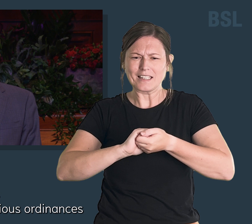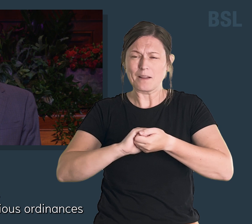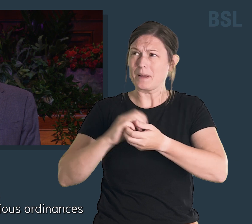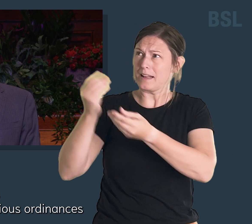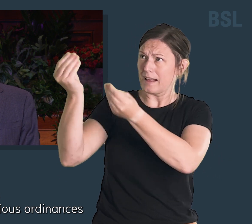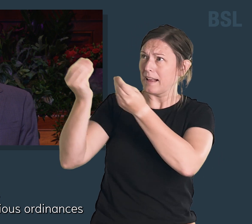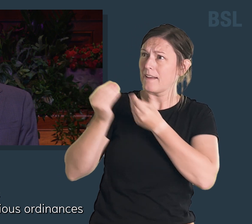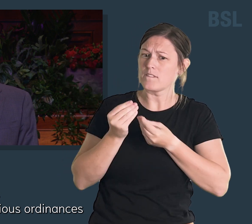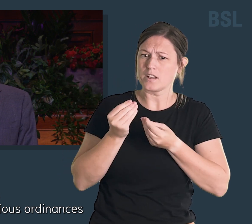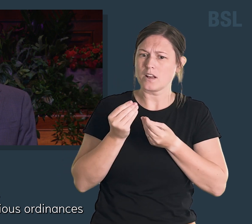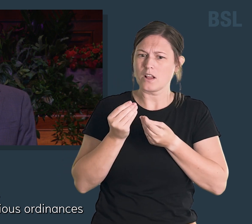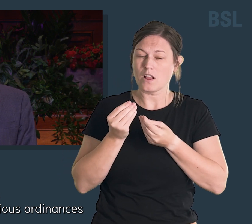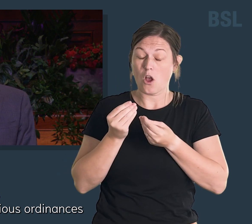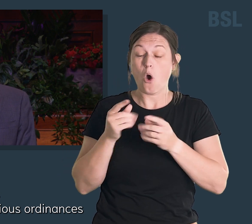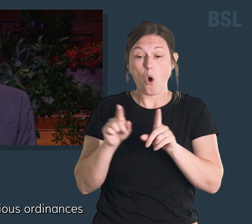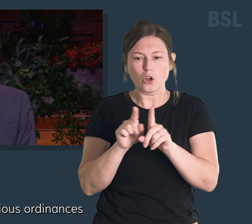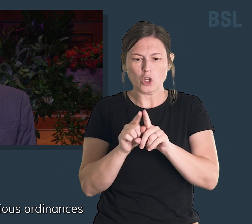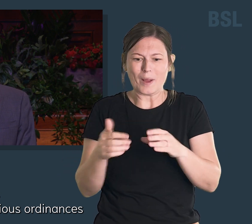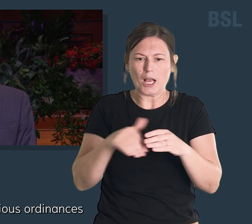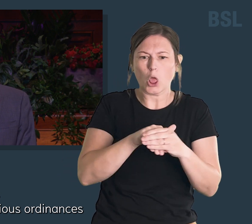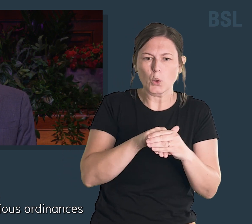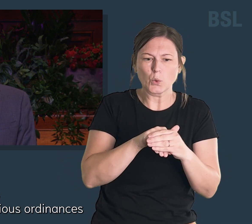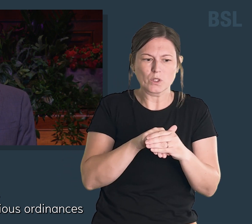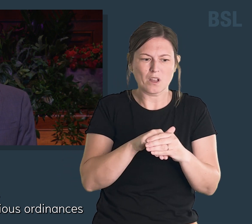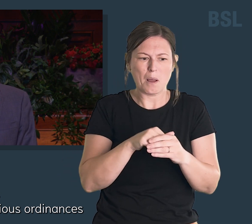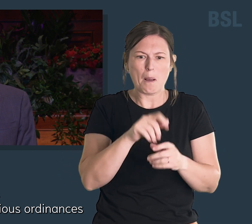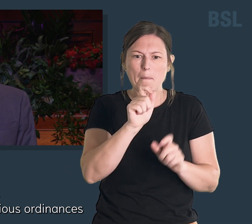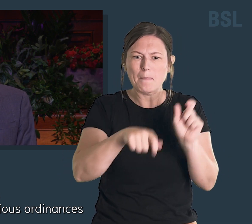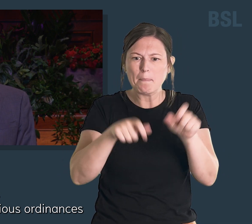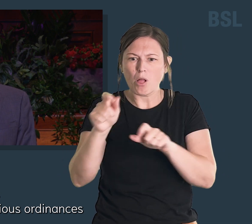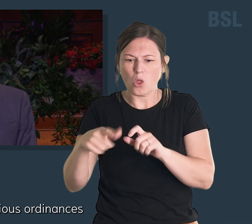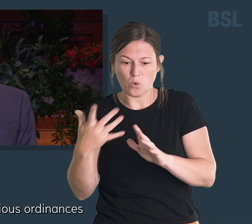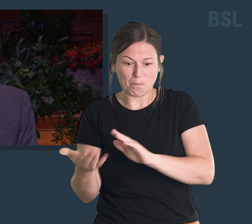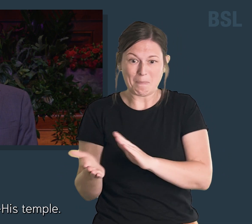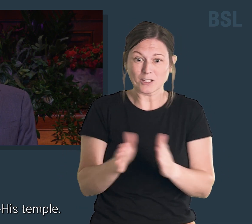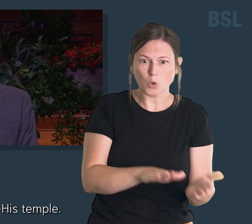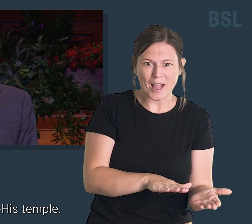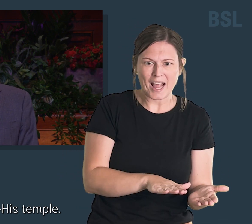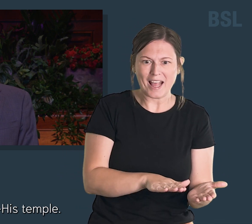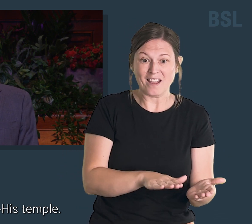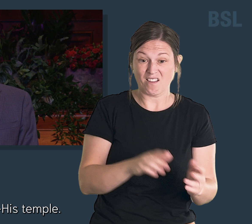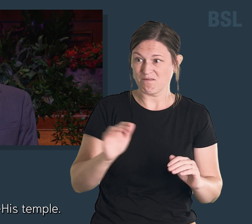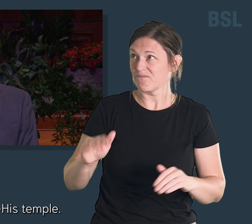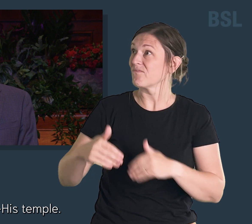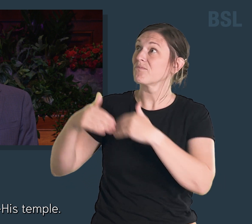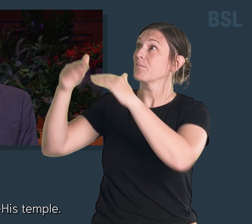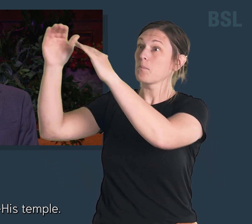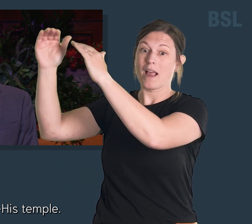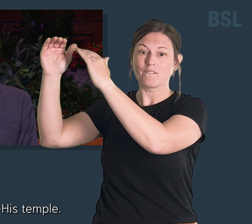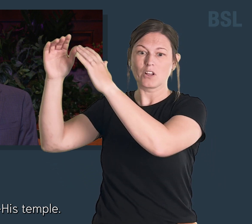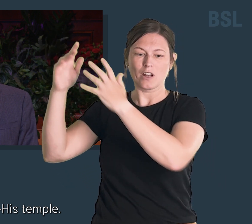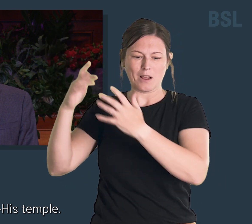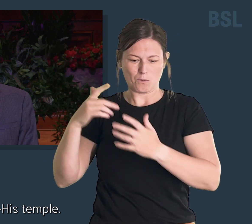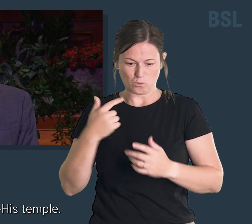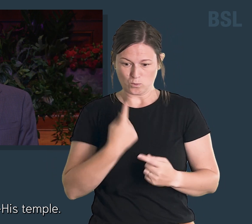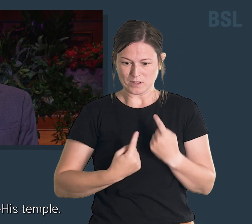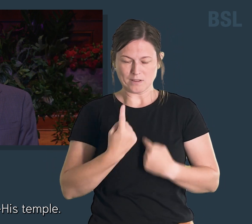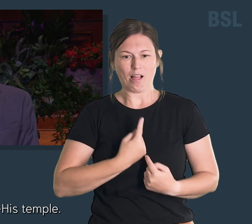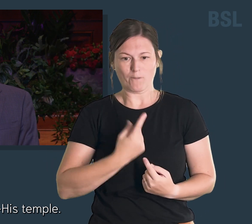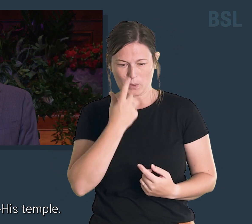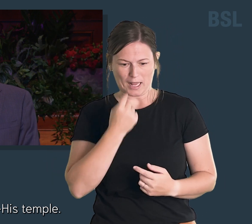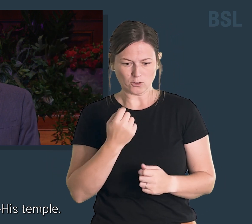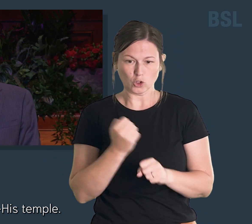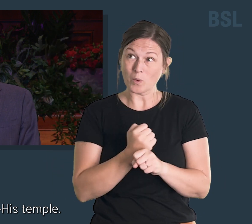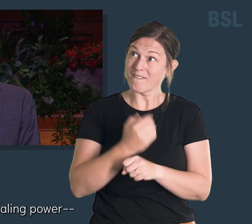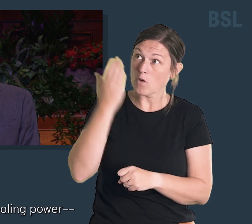gives to priesthood ordinances includes, of course, vicarious ordinances performed in the place designated by the Lord, His temple.